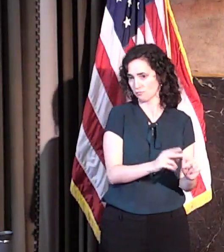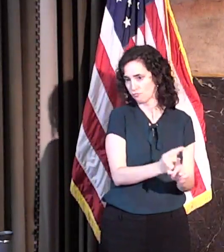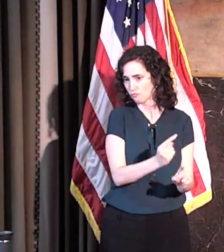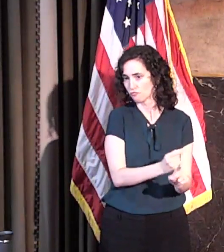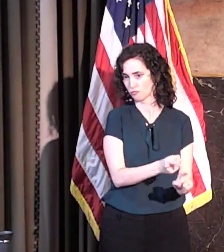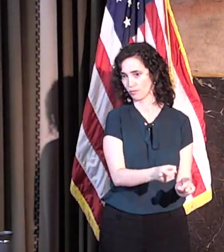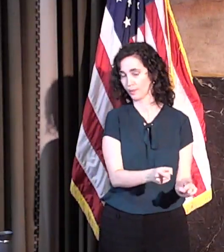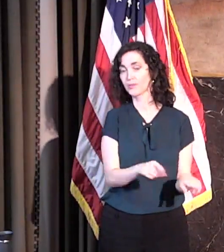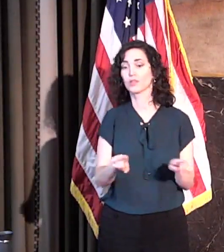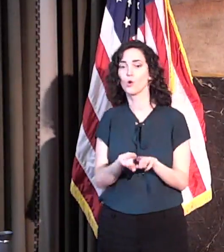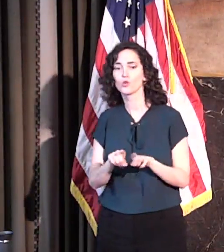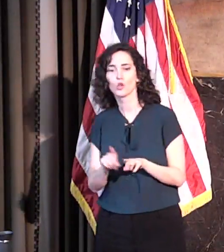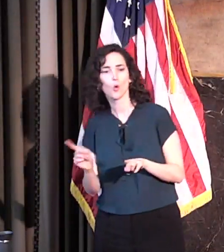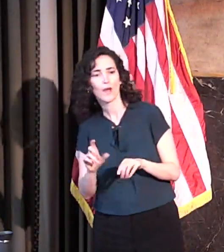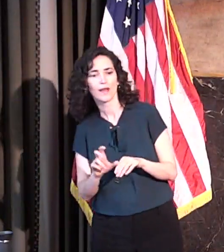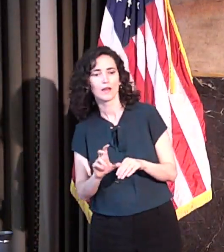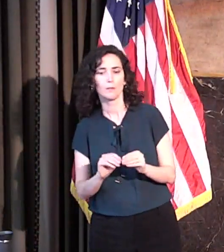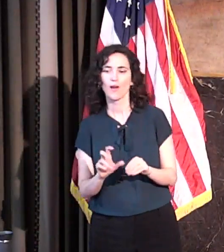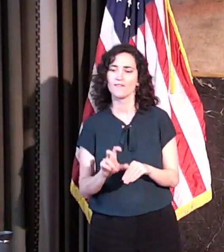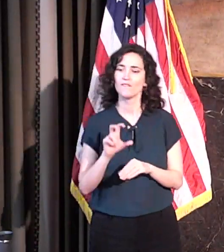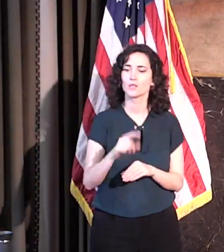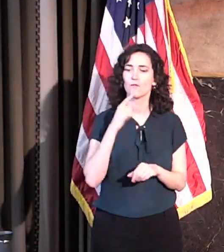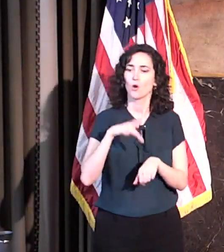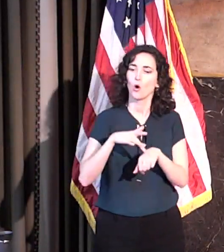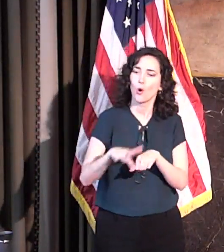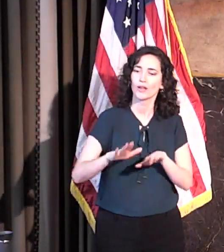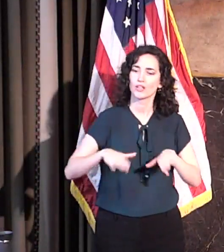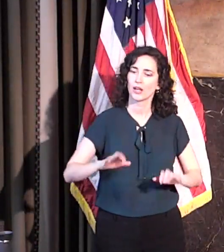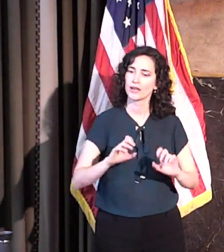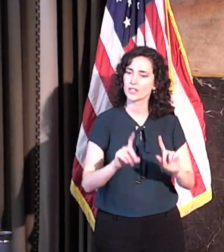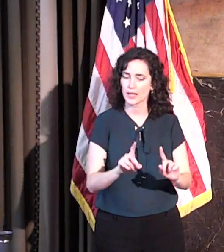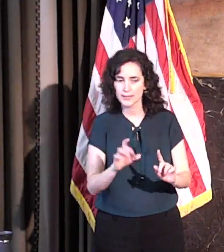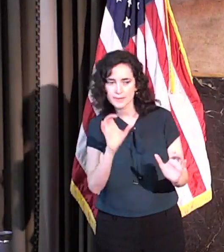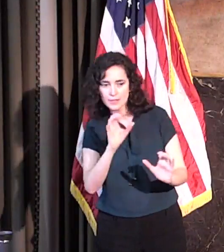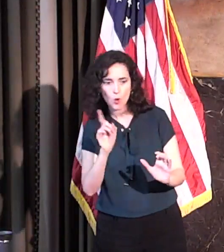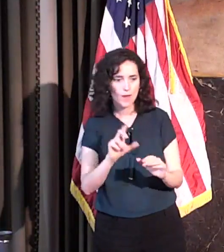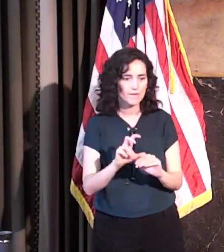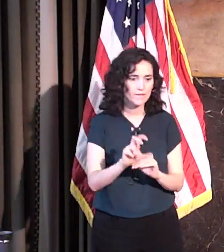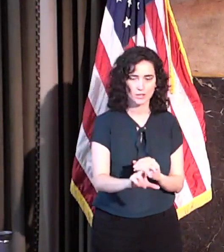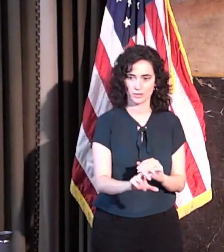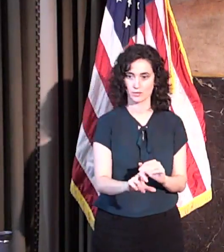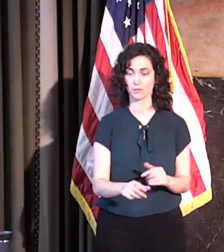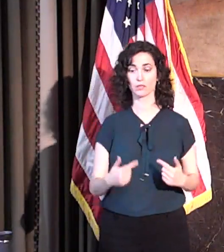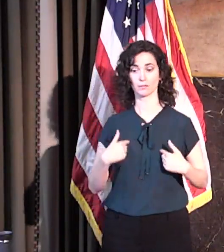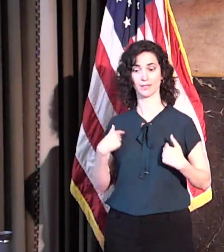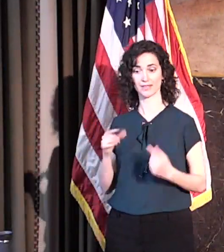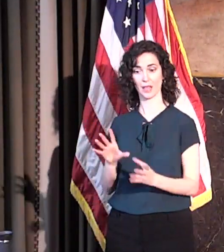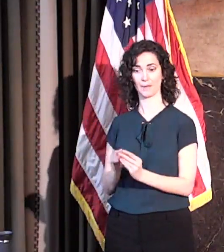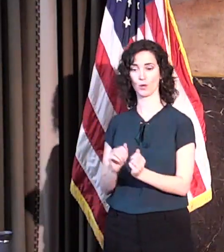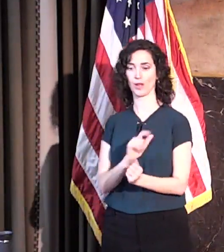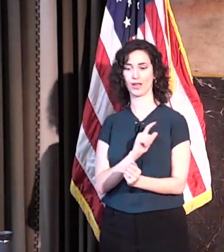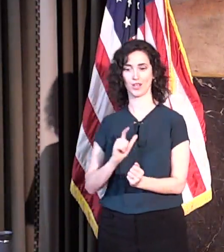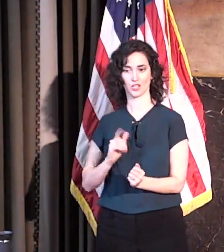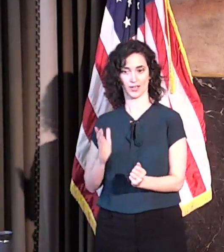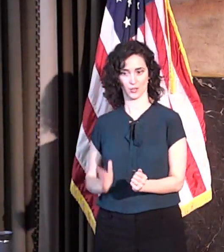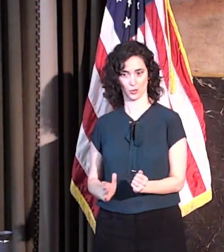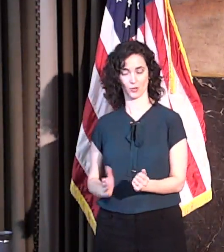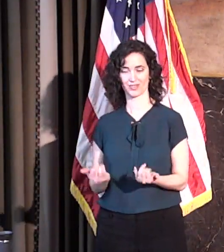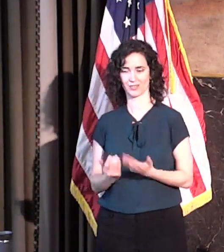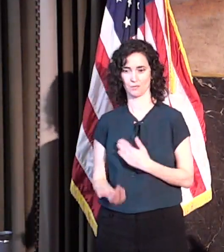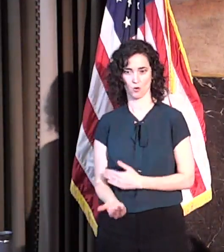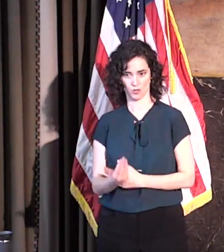at additional investments in early childhood education. I've been meeting with legislators. Earlier